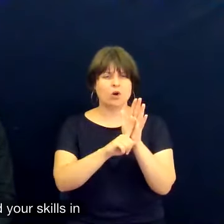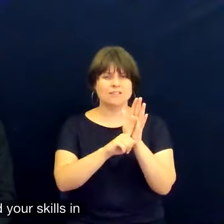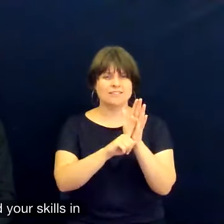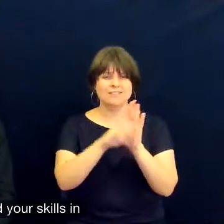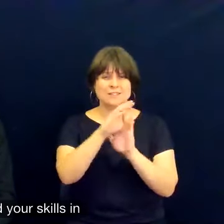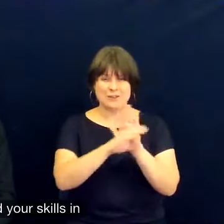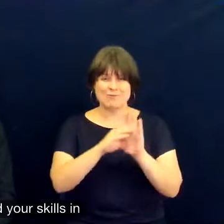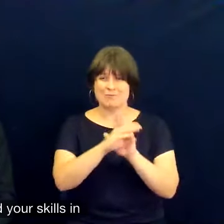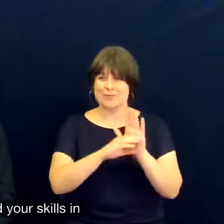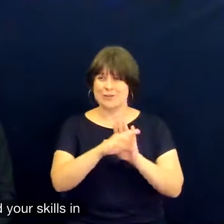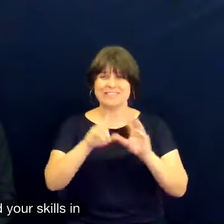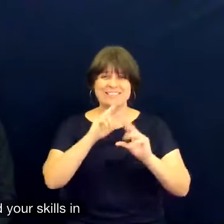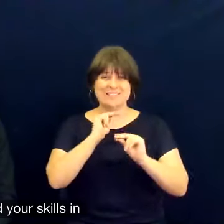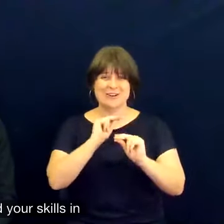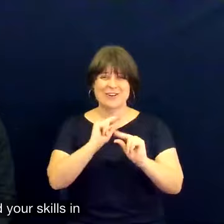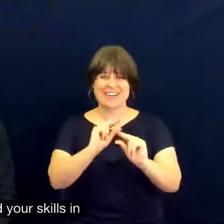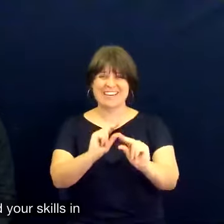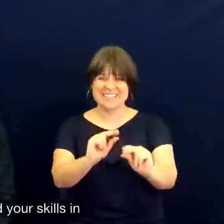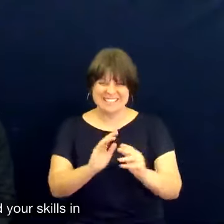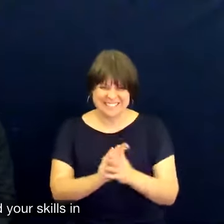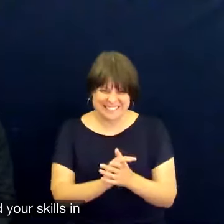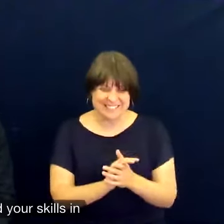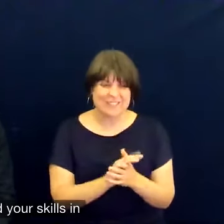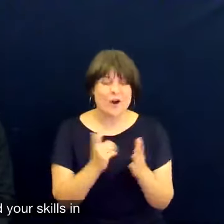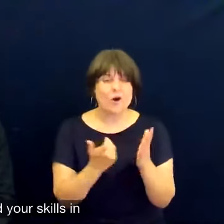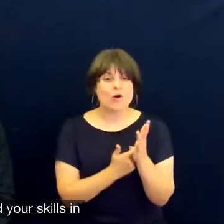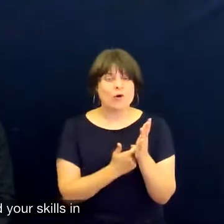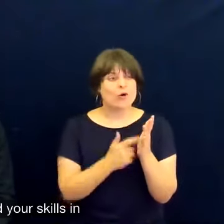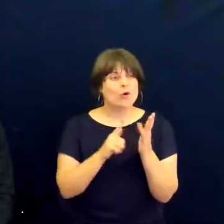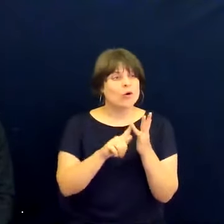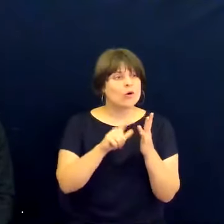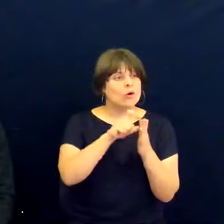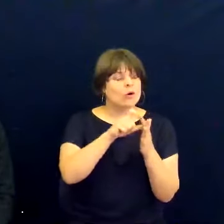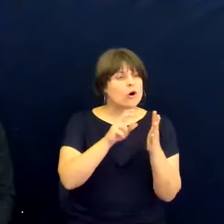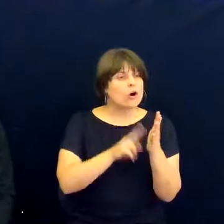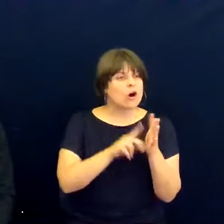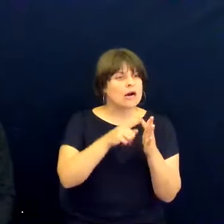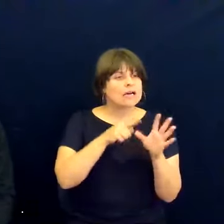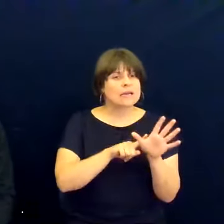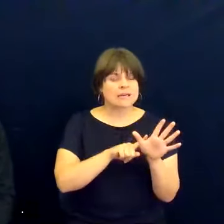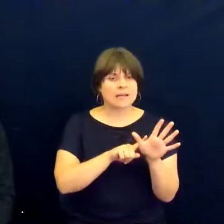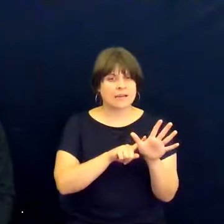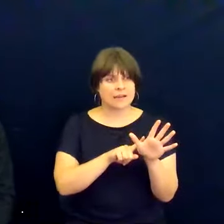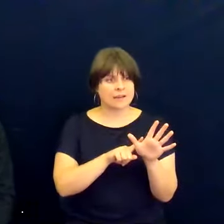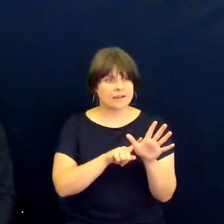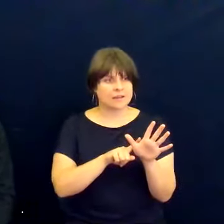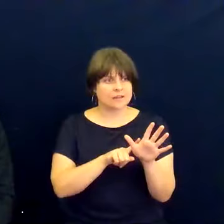in the chat. So Rodney said, iBook used for which iPhone, Samsung or